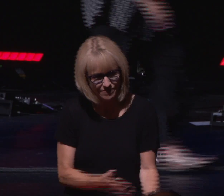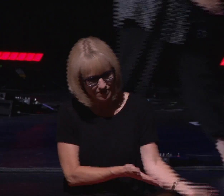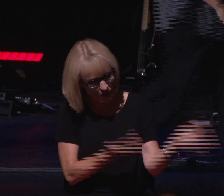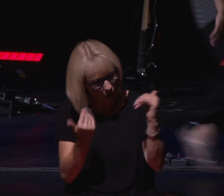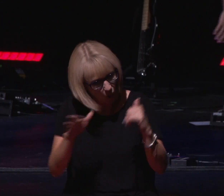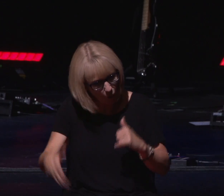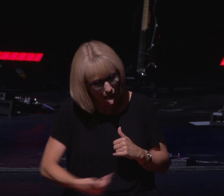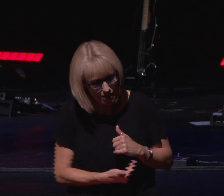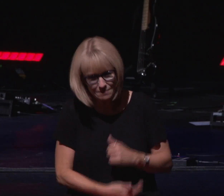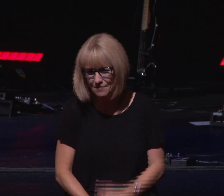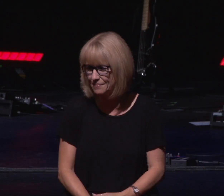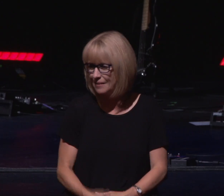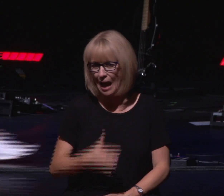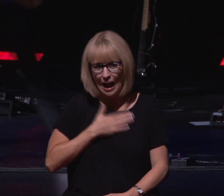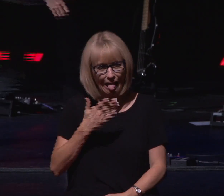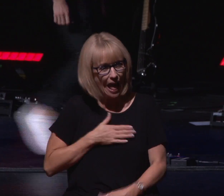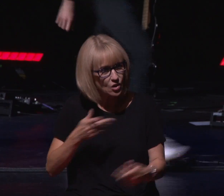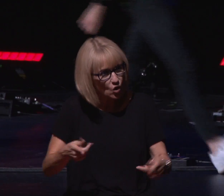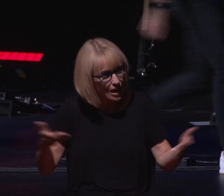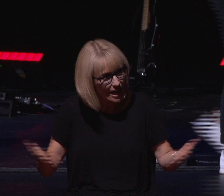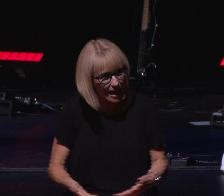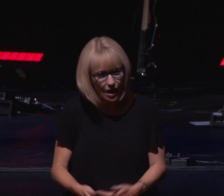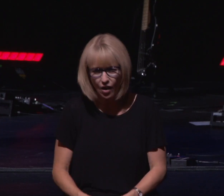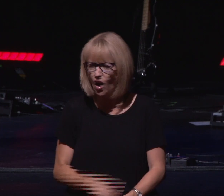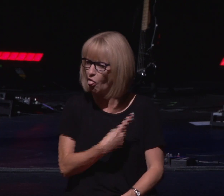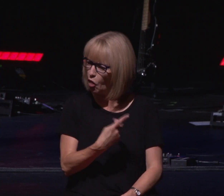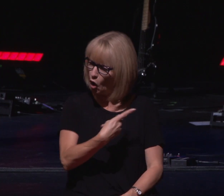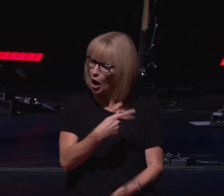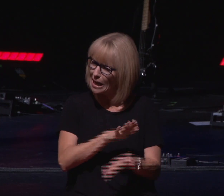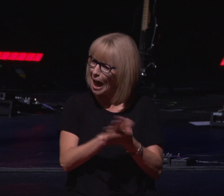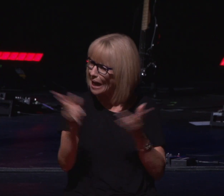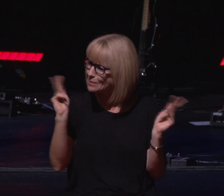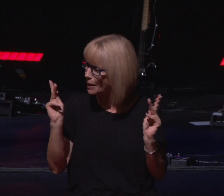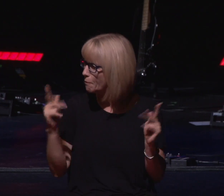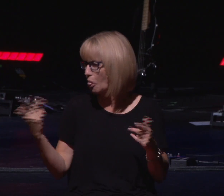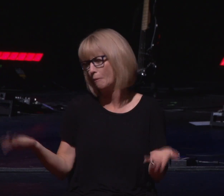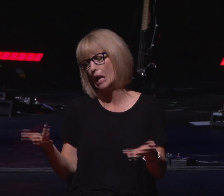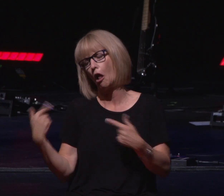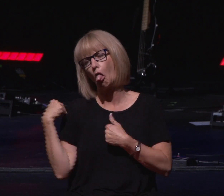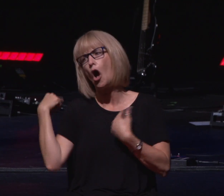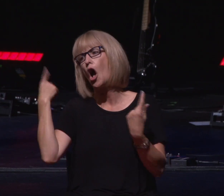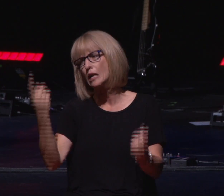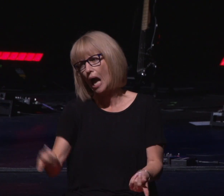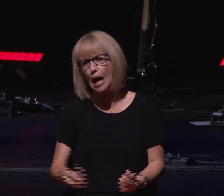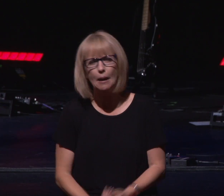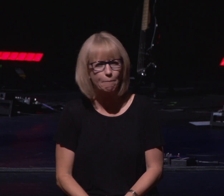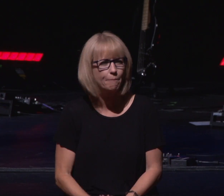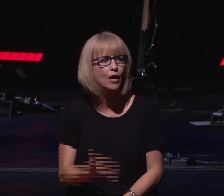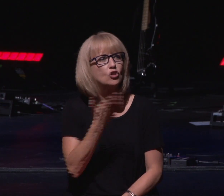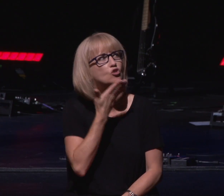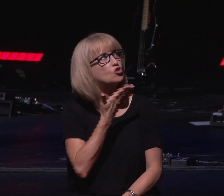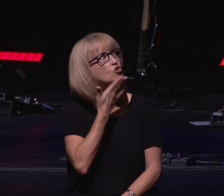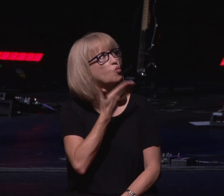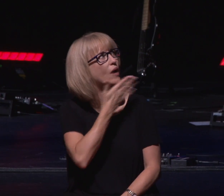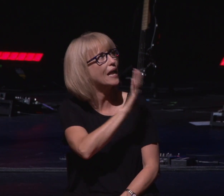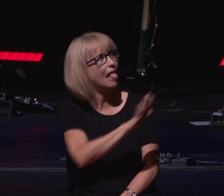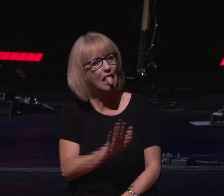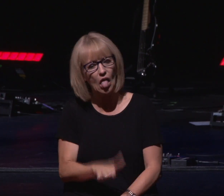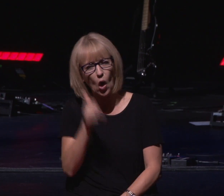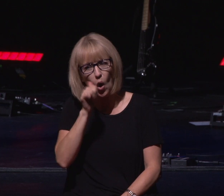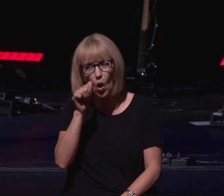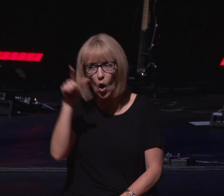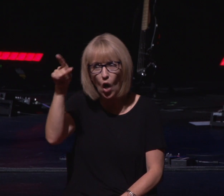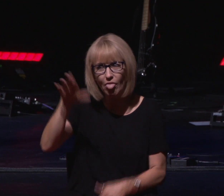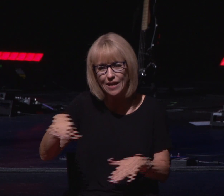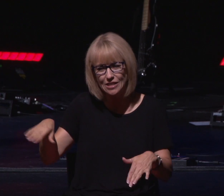Welcome. I'm glad you're up here. Thank you. So they're nice people. You've seen them around. They've been here for a long time. And you got sweet little Brinley in the children's ministry over